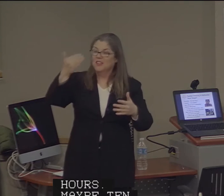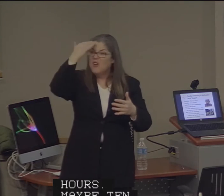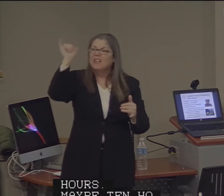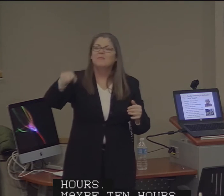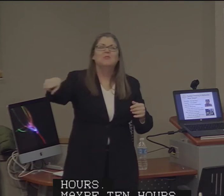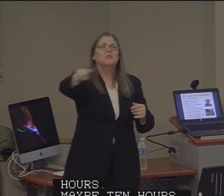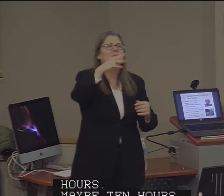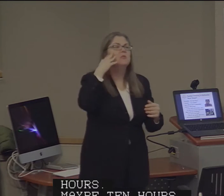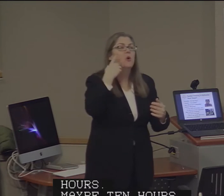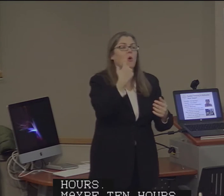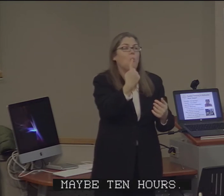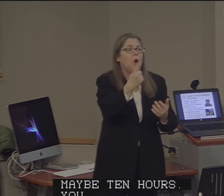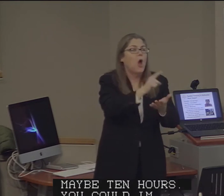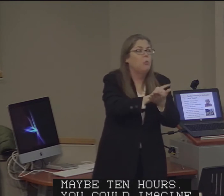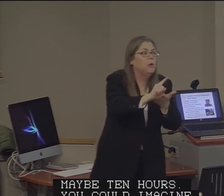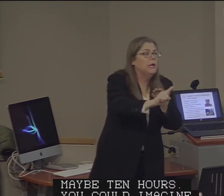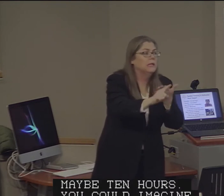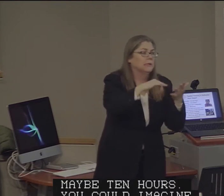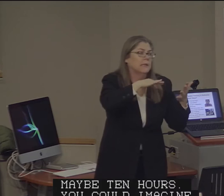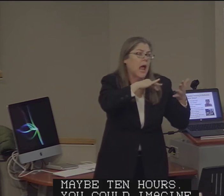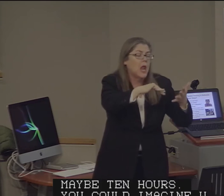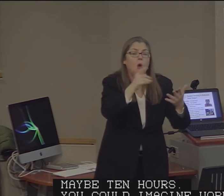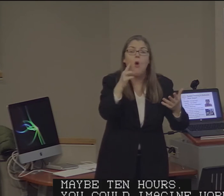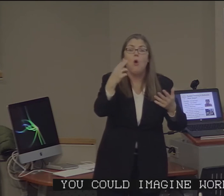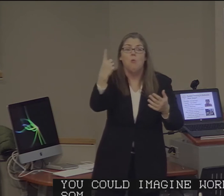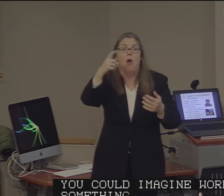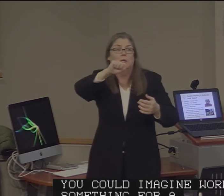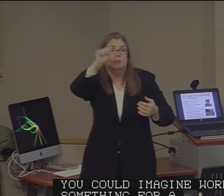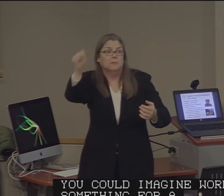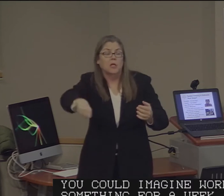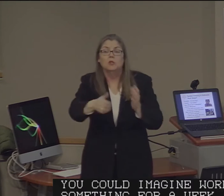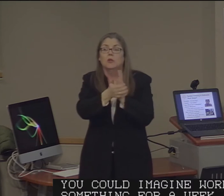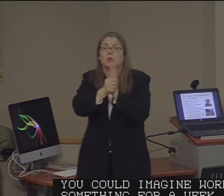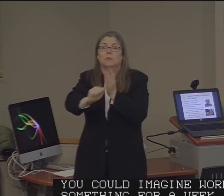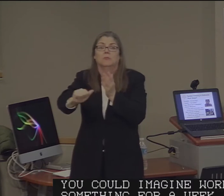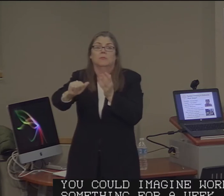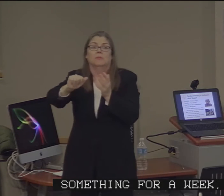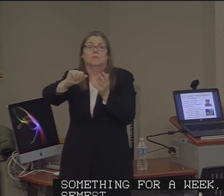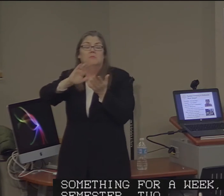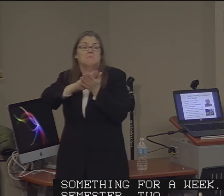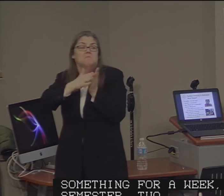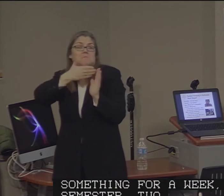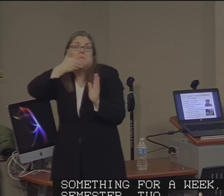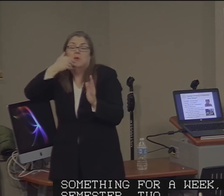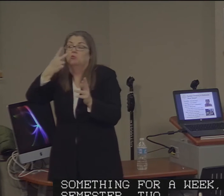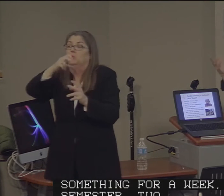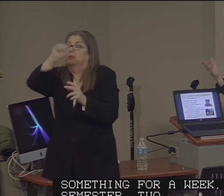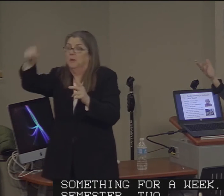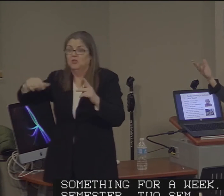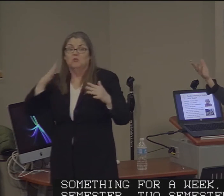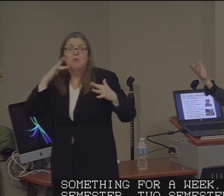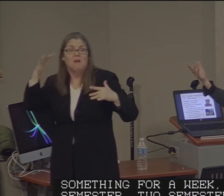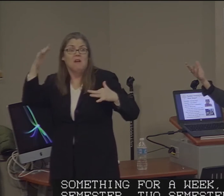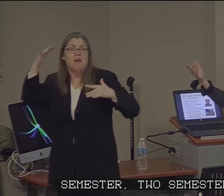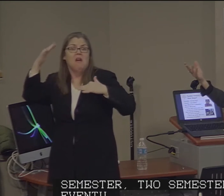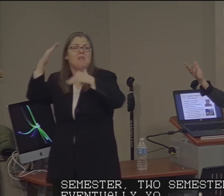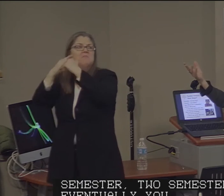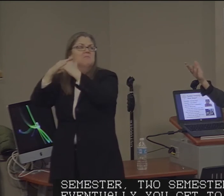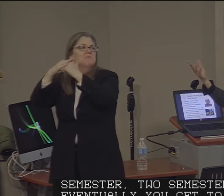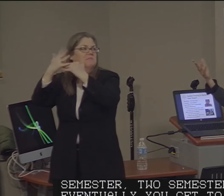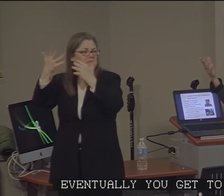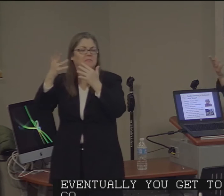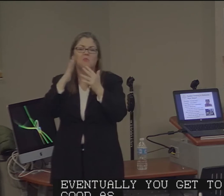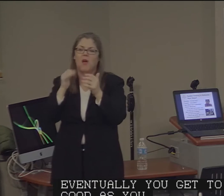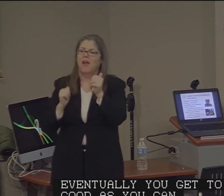semester, 2 semesters, eventually you'd get to, you know, you're as good as you can get, and eventually women would catch up with